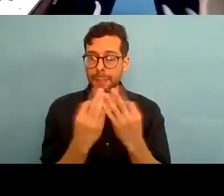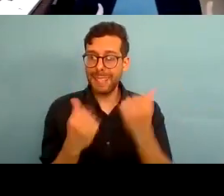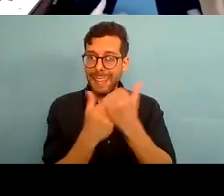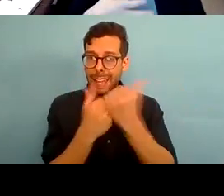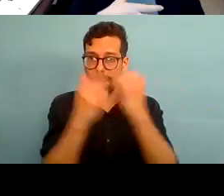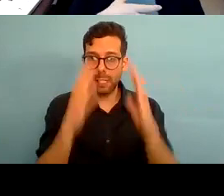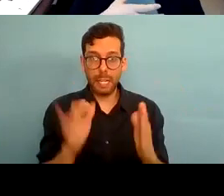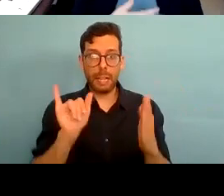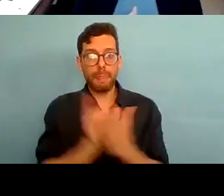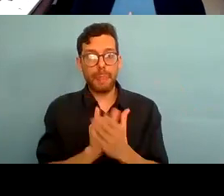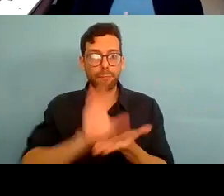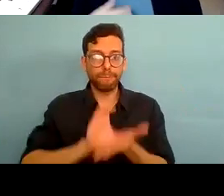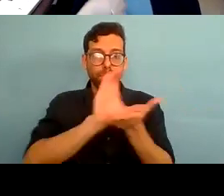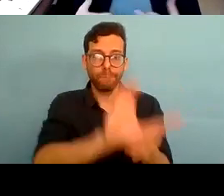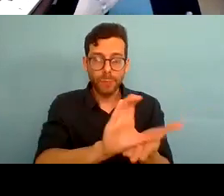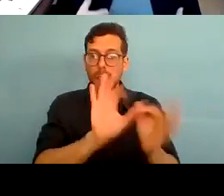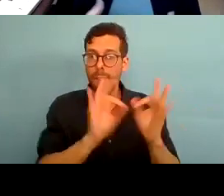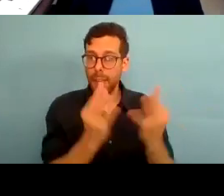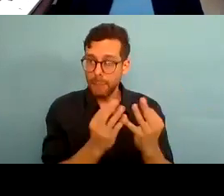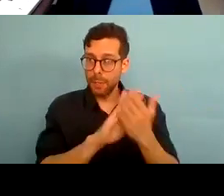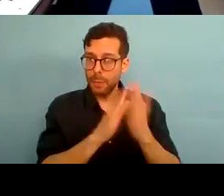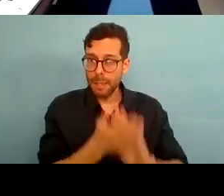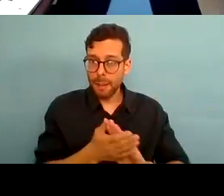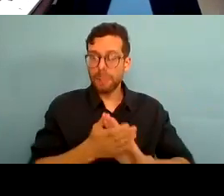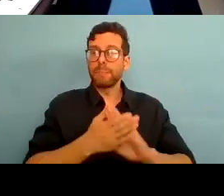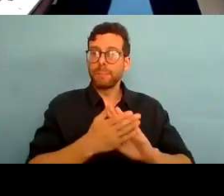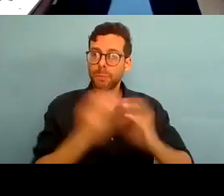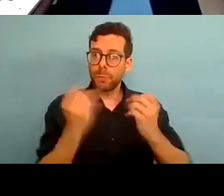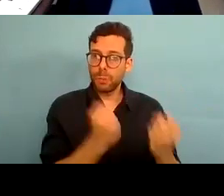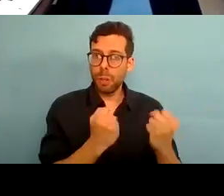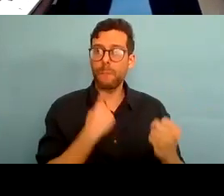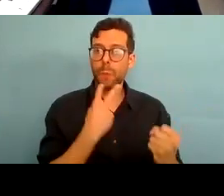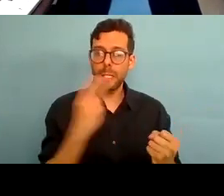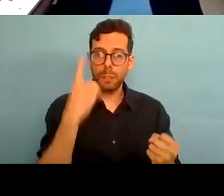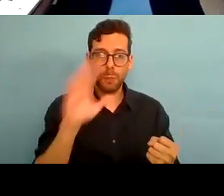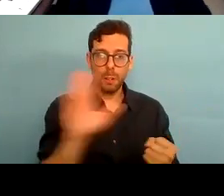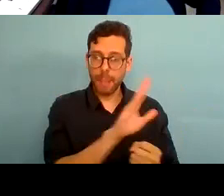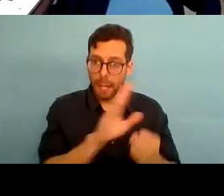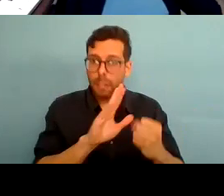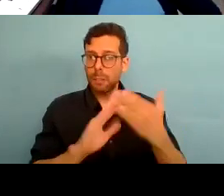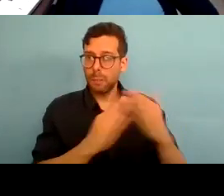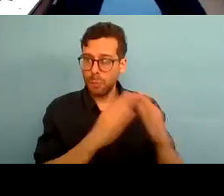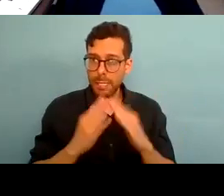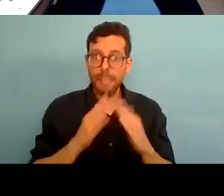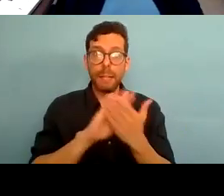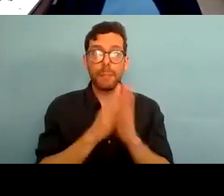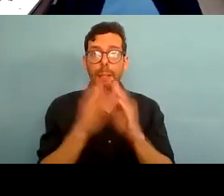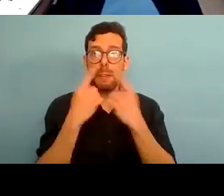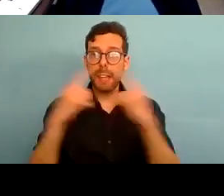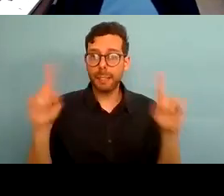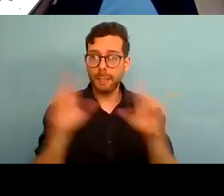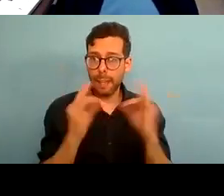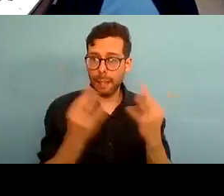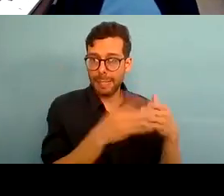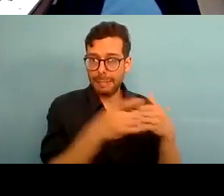be voices in their own communities and teaching them systems of care so that they can be really effective family voices and family leaders in their